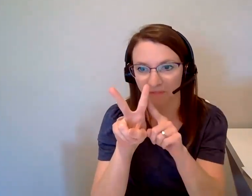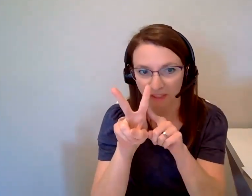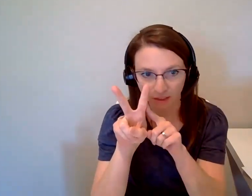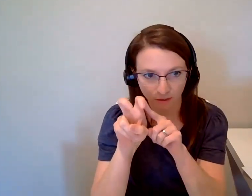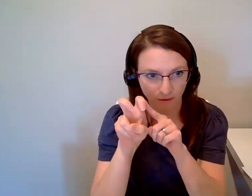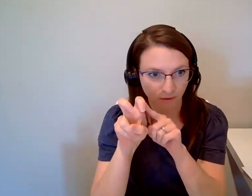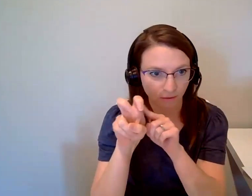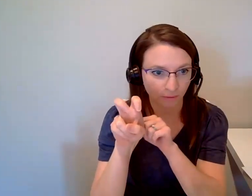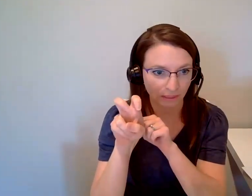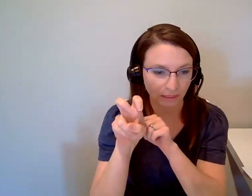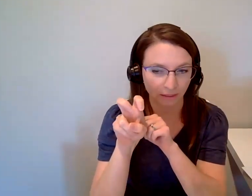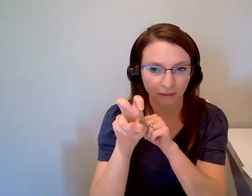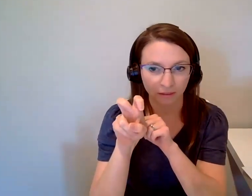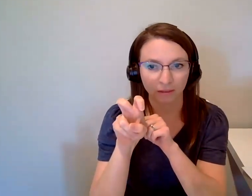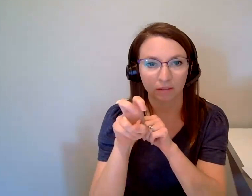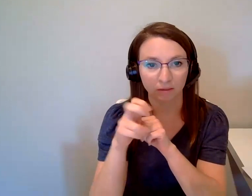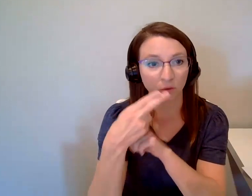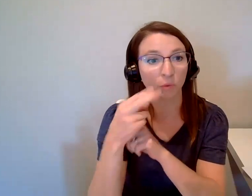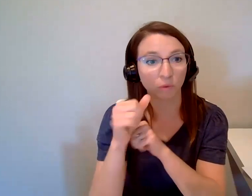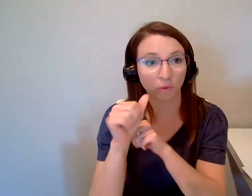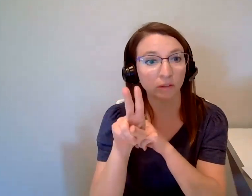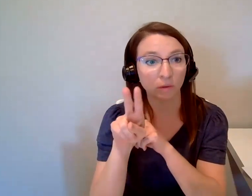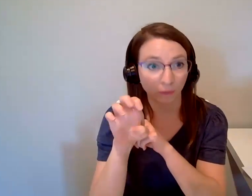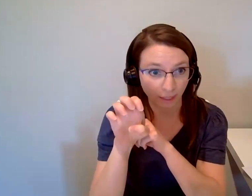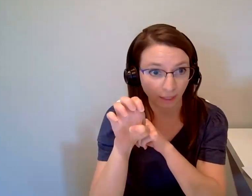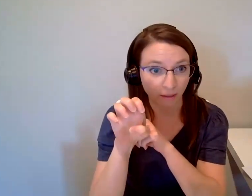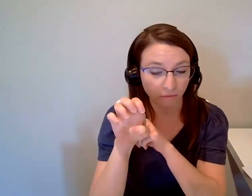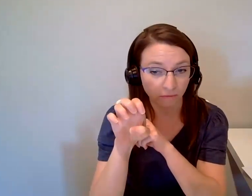V to an E. So you could do have,